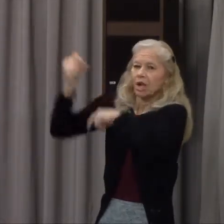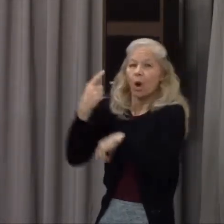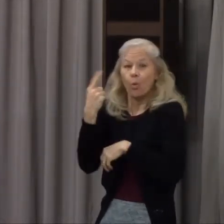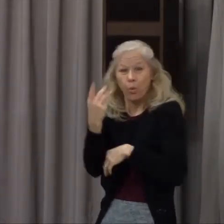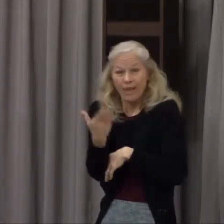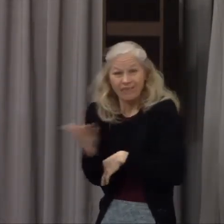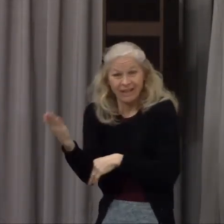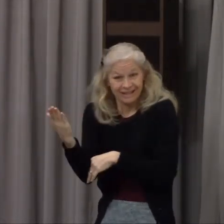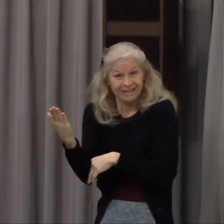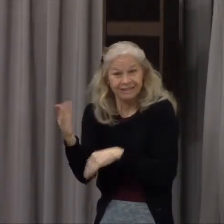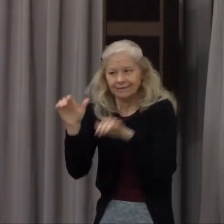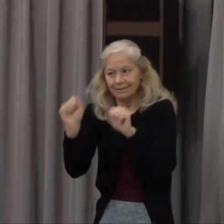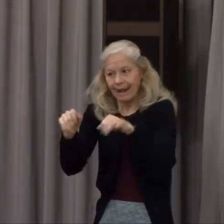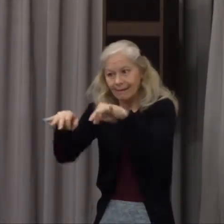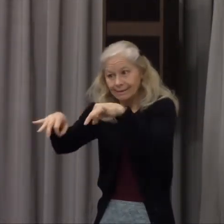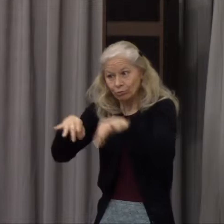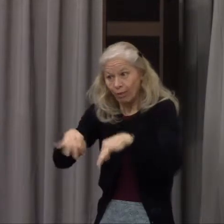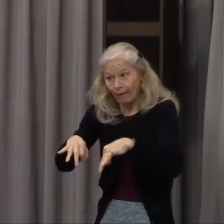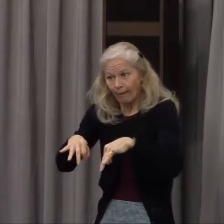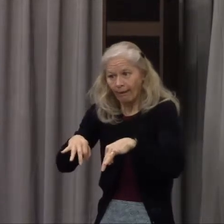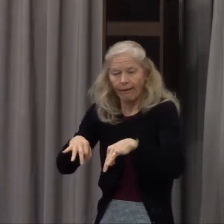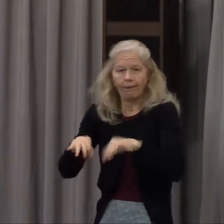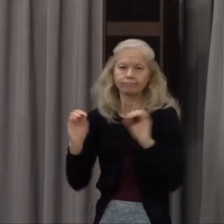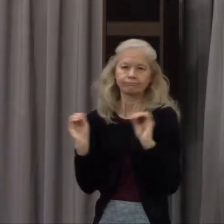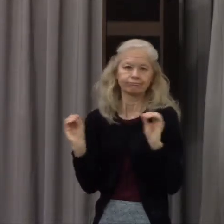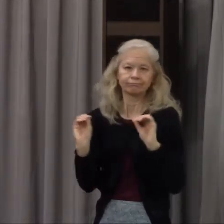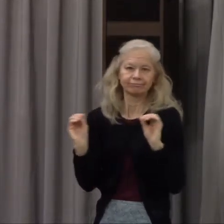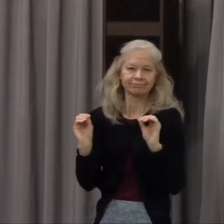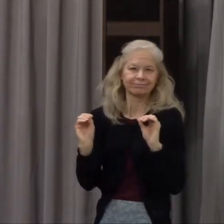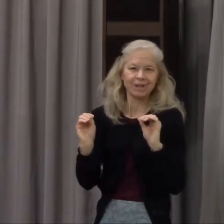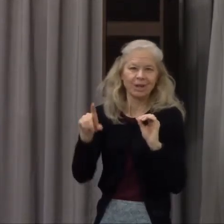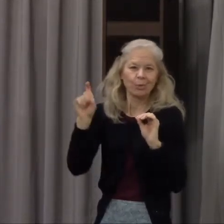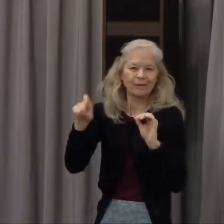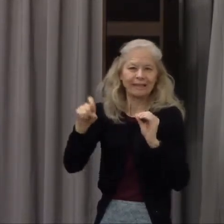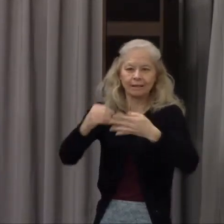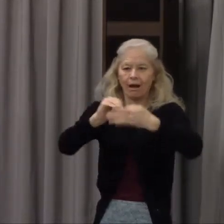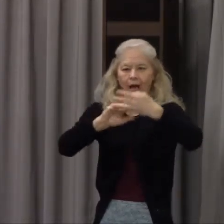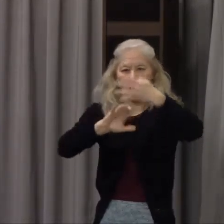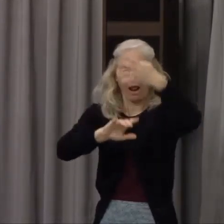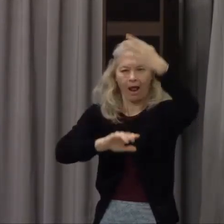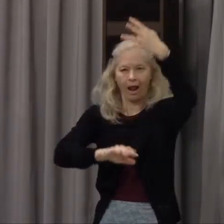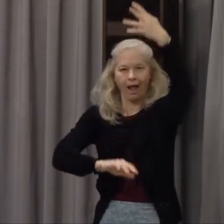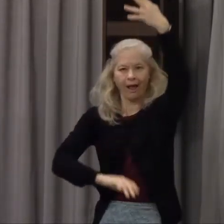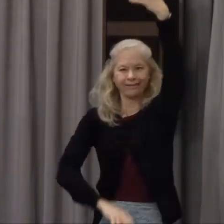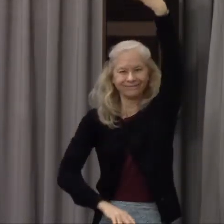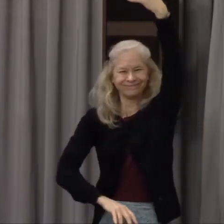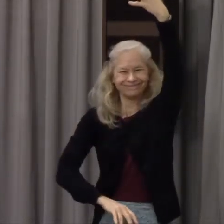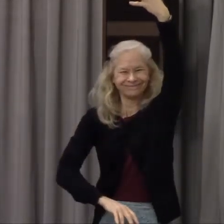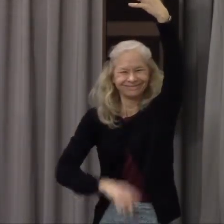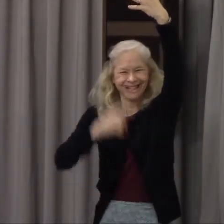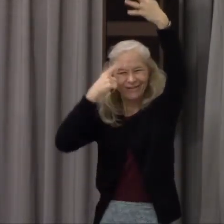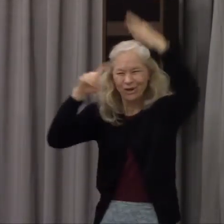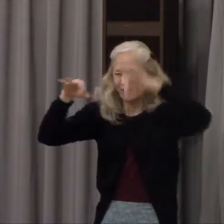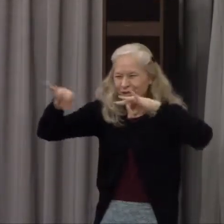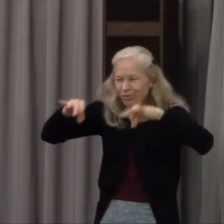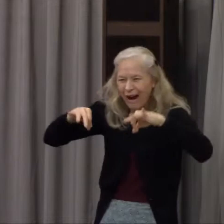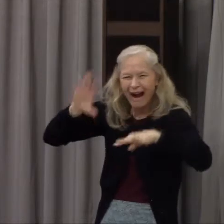Don't feel like one symbol is going to cover it. It just can't do it. The Bible gives us many symbols.